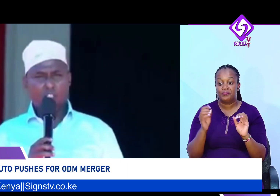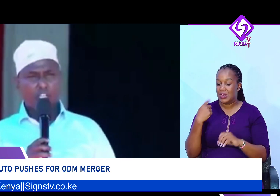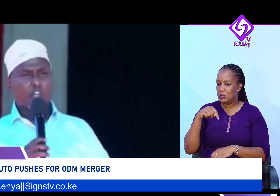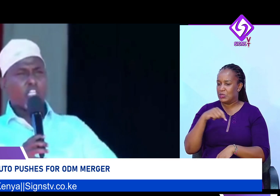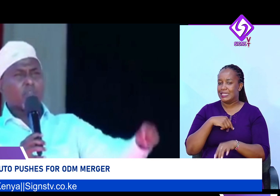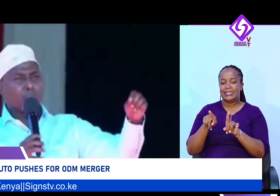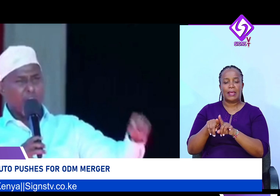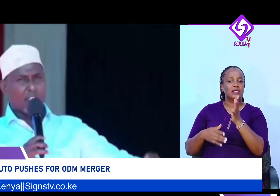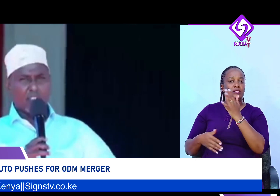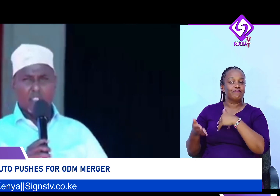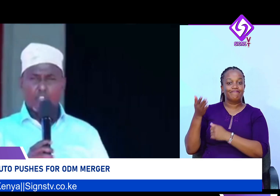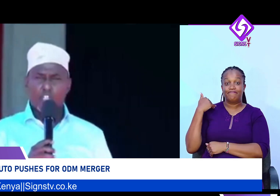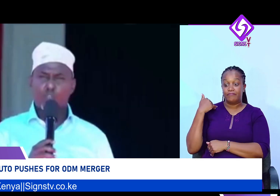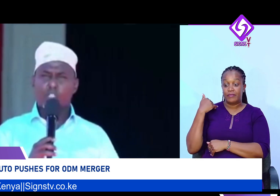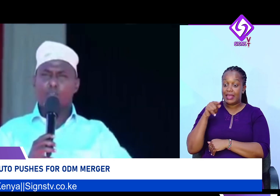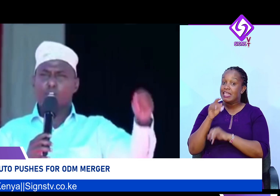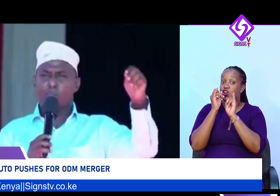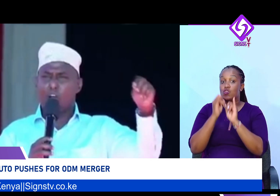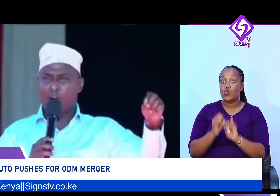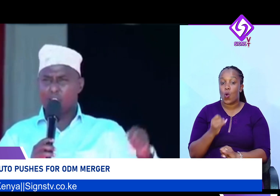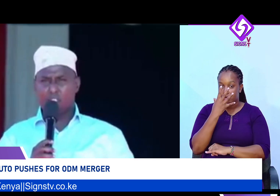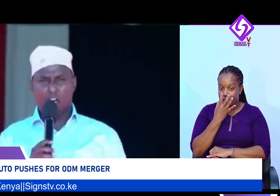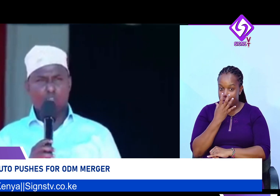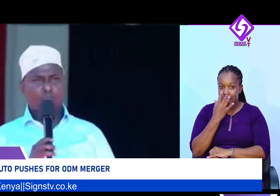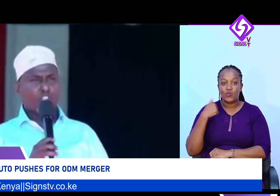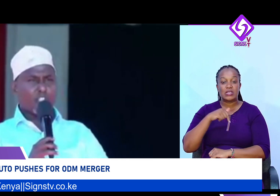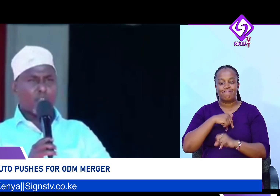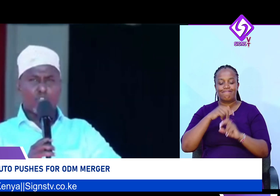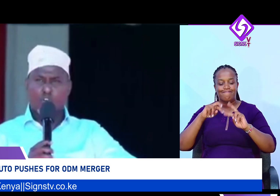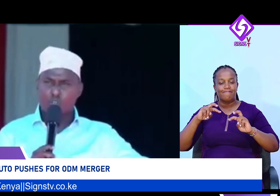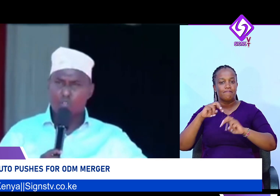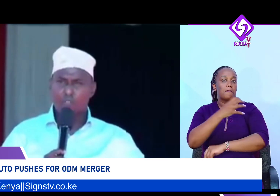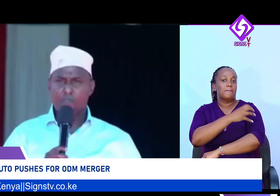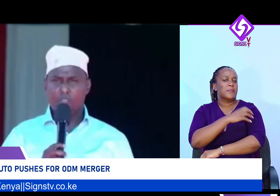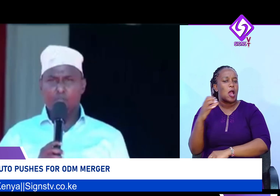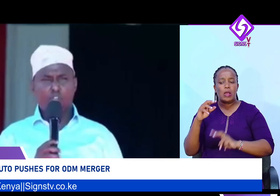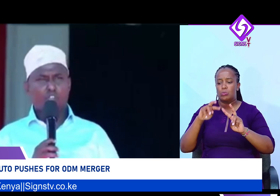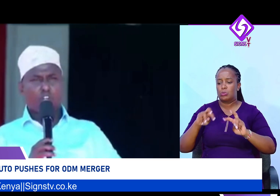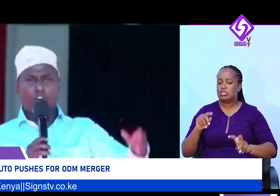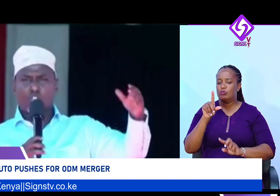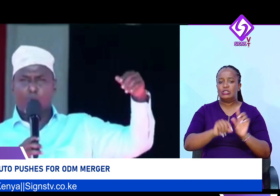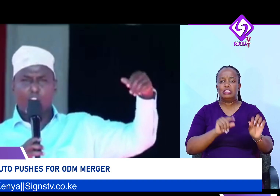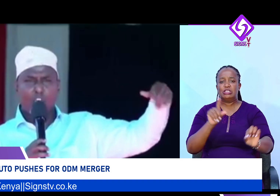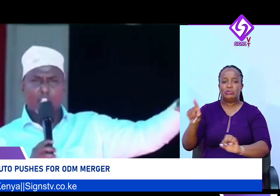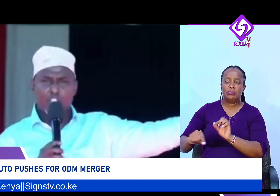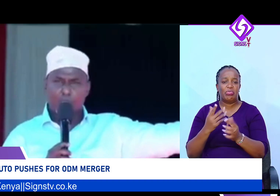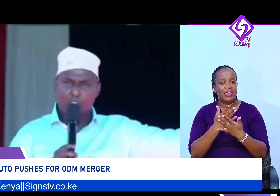ni ODM mpya. Sisi tunatafuta power. Hatutafuti sasa vitu ndogo ndogo. Vitu ndogo ndogo tumewatia DCP.